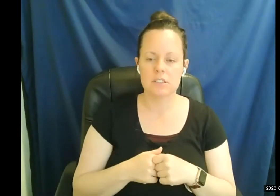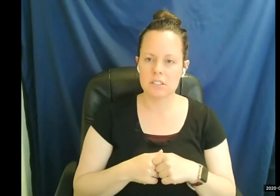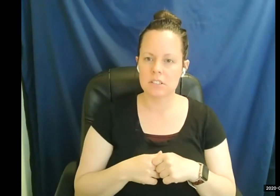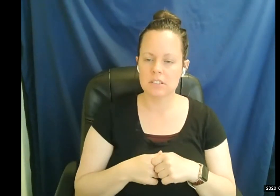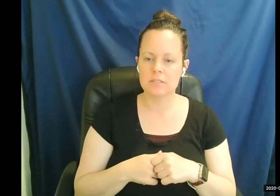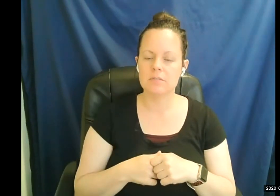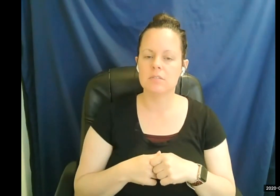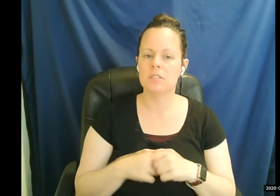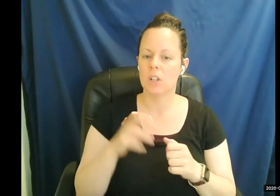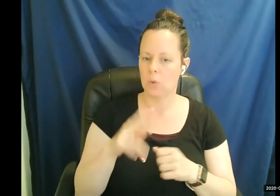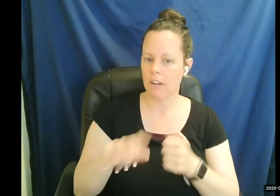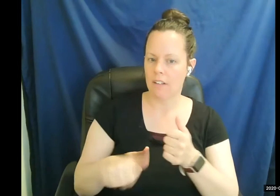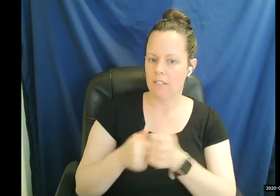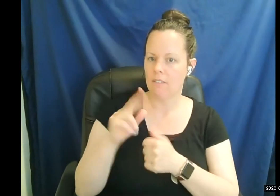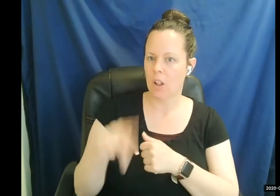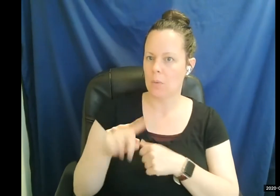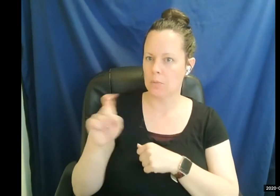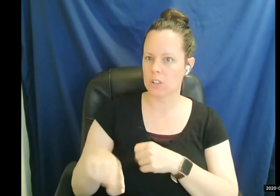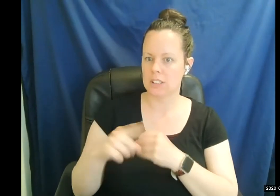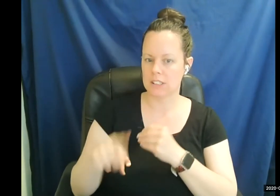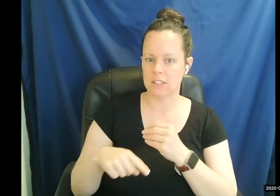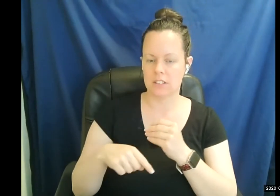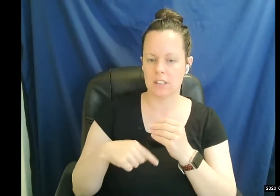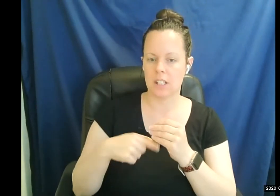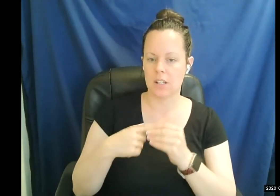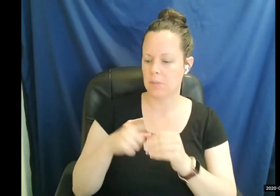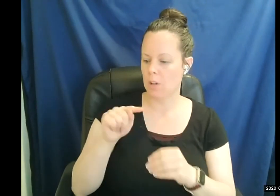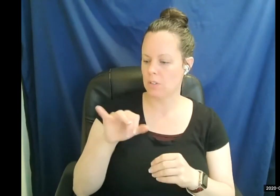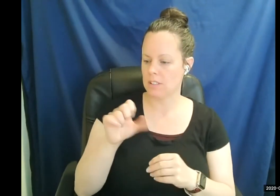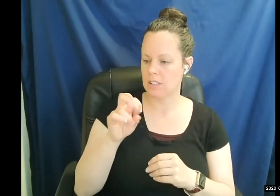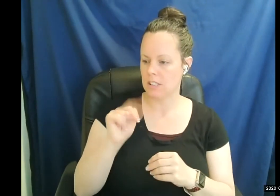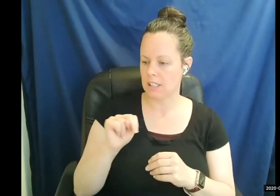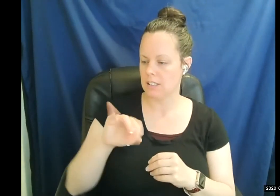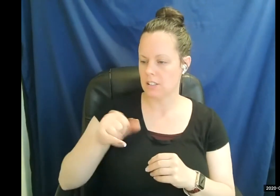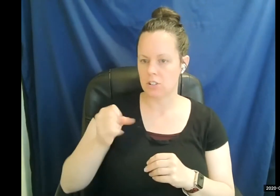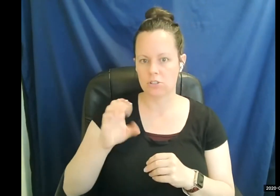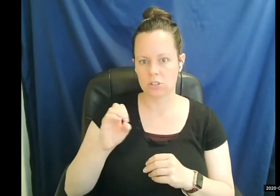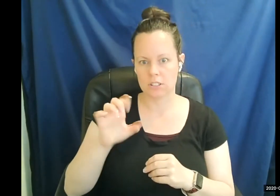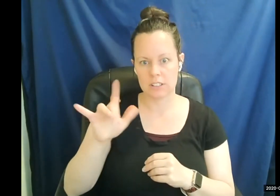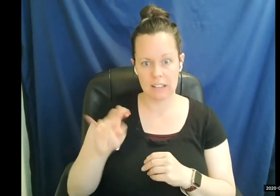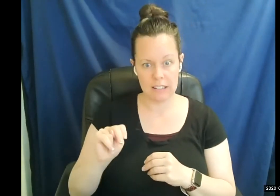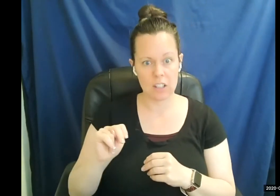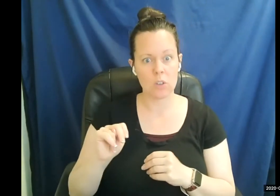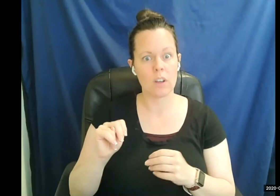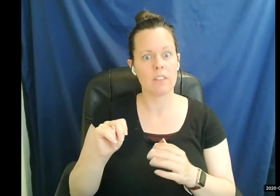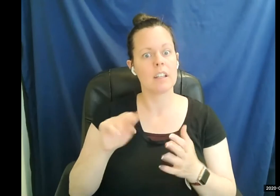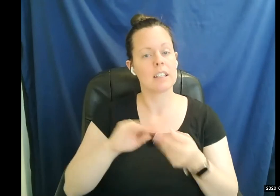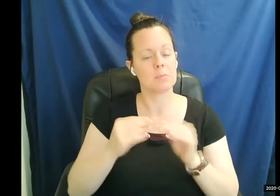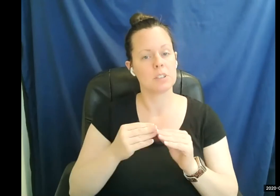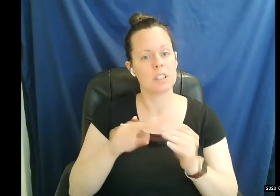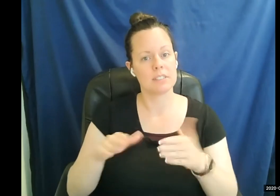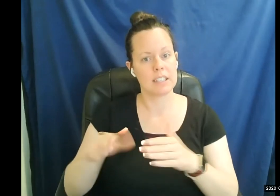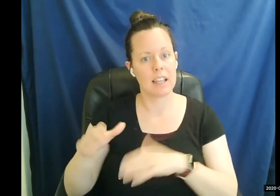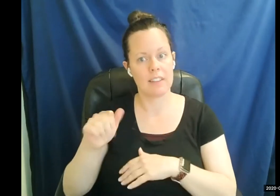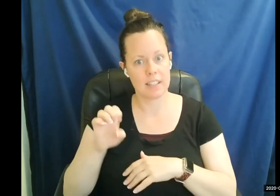And there's a follow-up question on Tyson and Jocelyn. Do you have an update on numbers of deaths and cases? Sure.